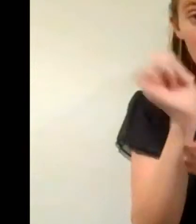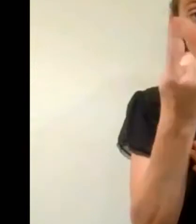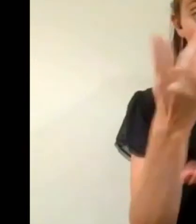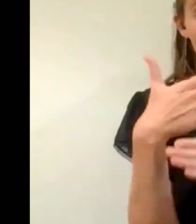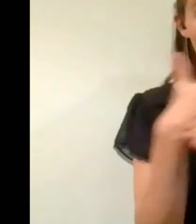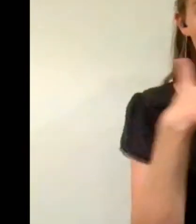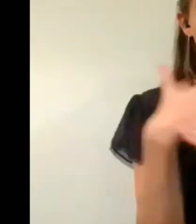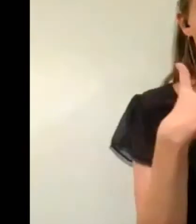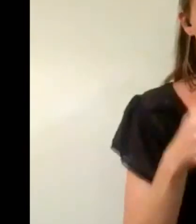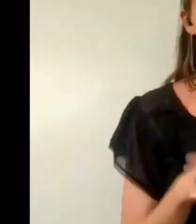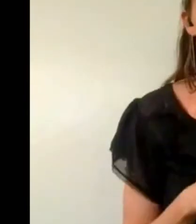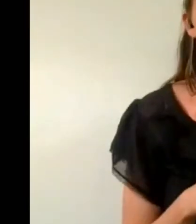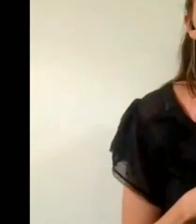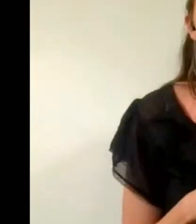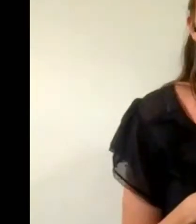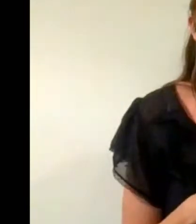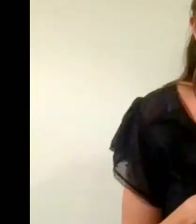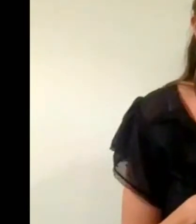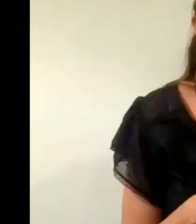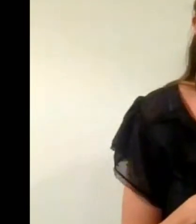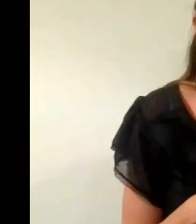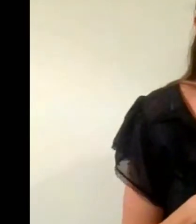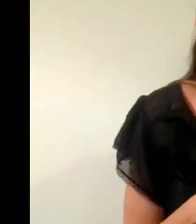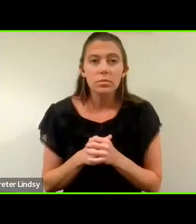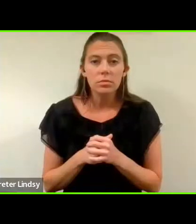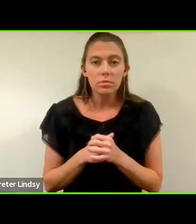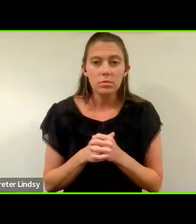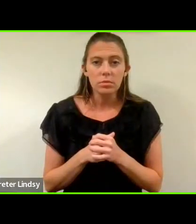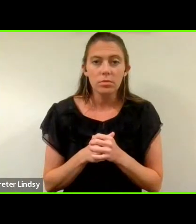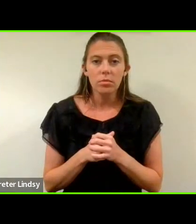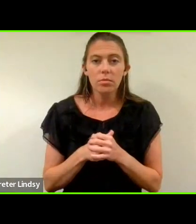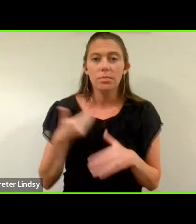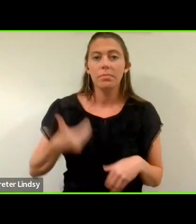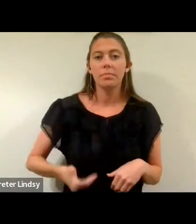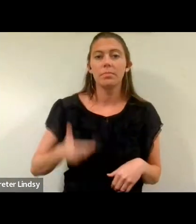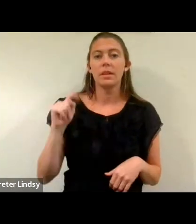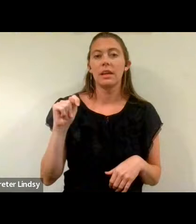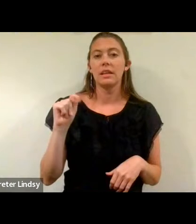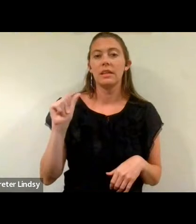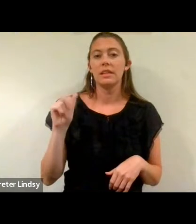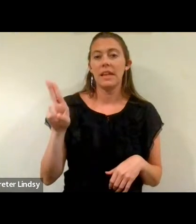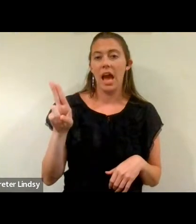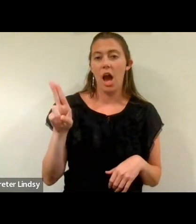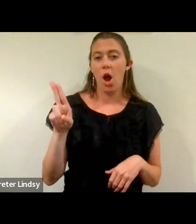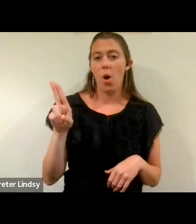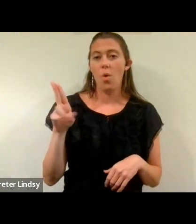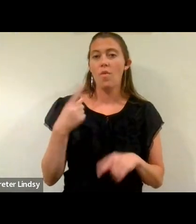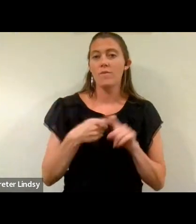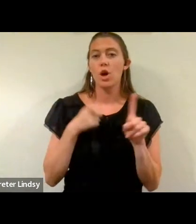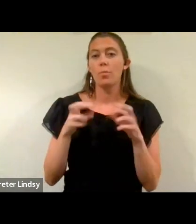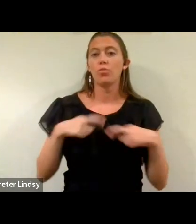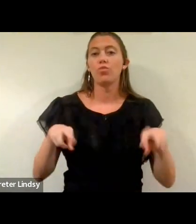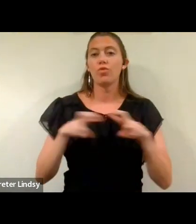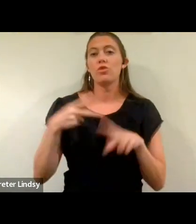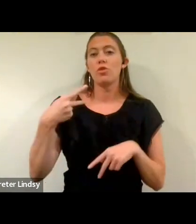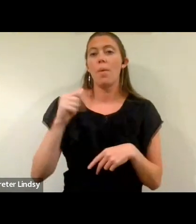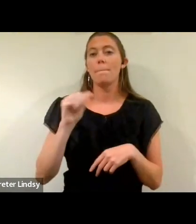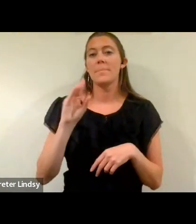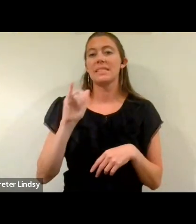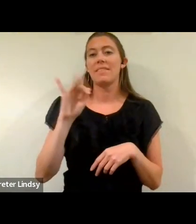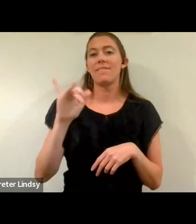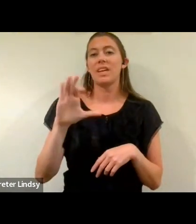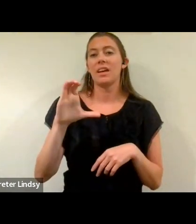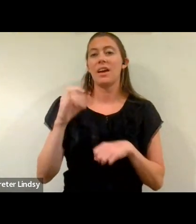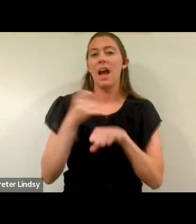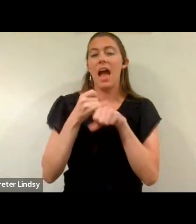This is Tao from the Regional Pacific Islander Task Force. Hi, Mr. Hodge. Hi, Tao. How are you? Hi,